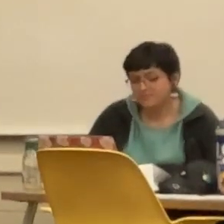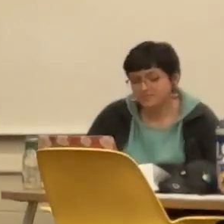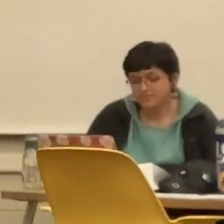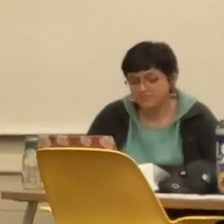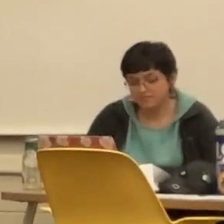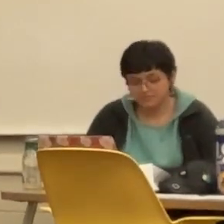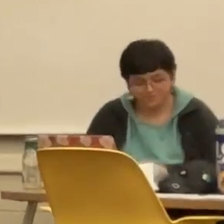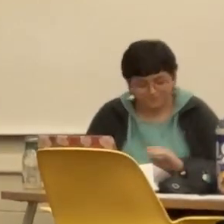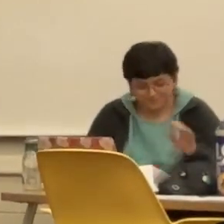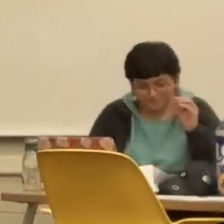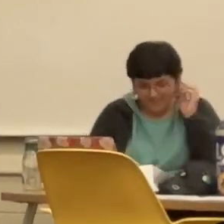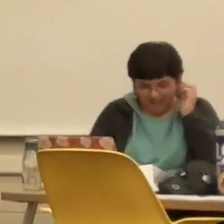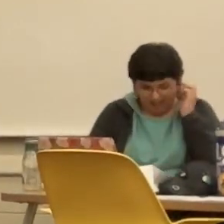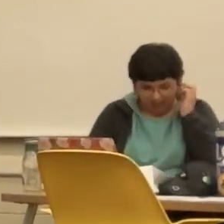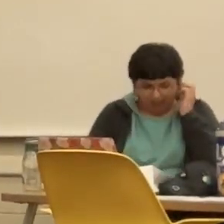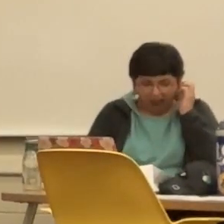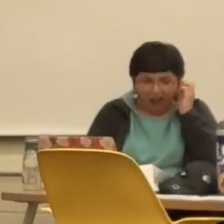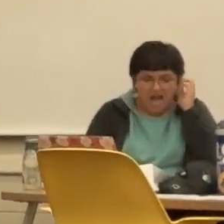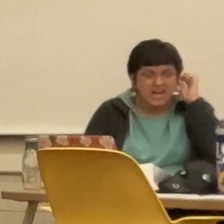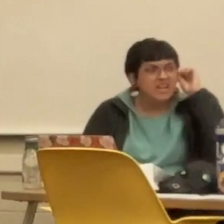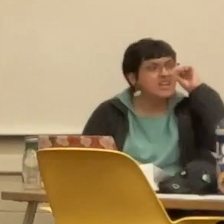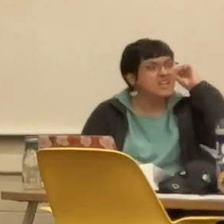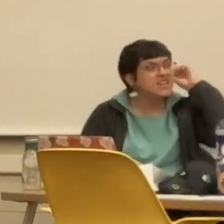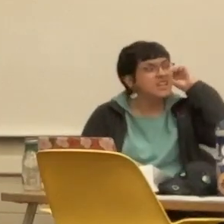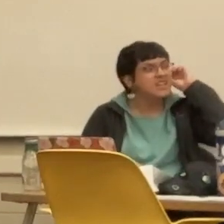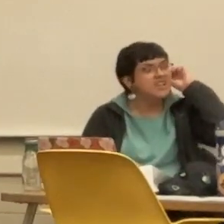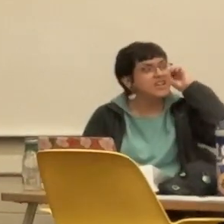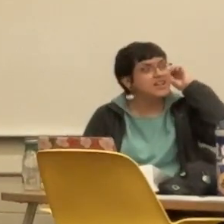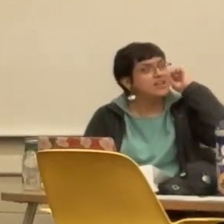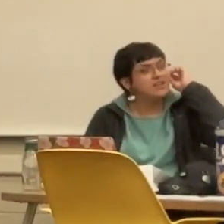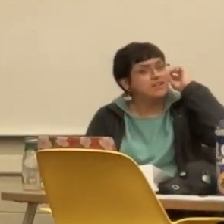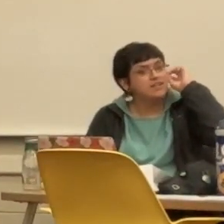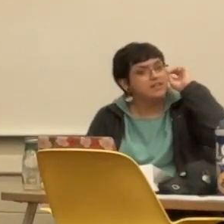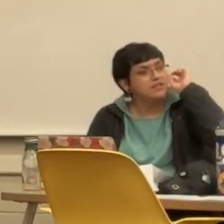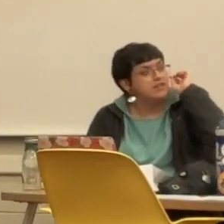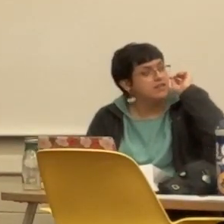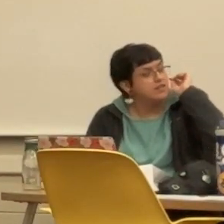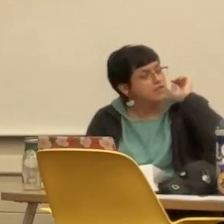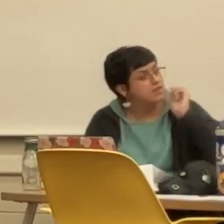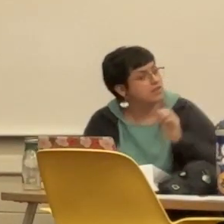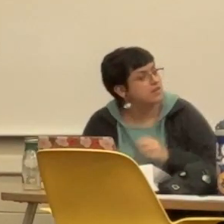My Wi-Fi isn't working.